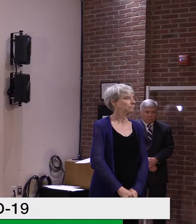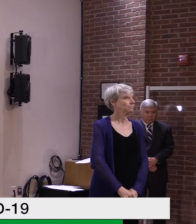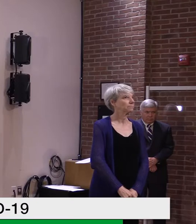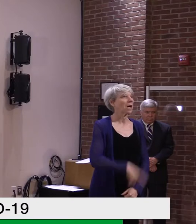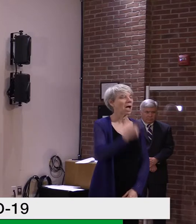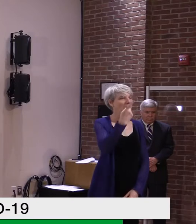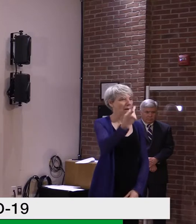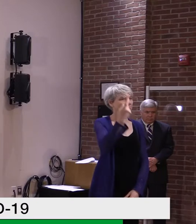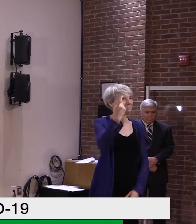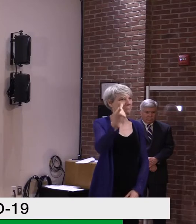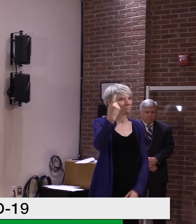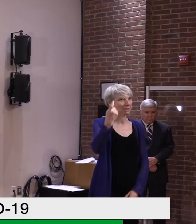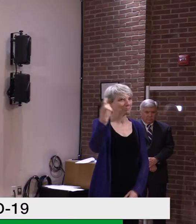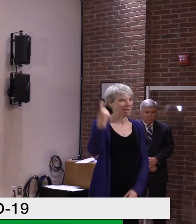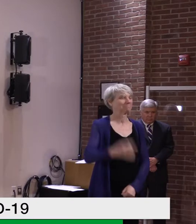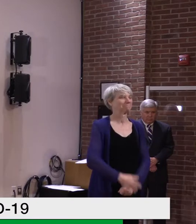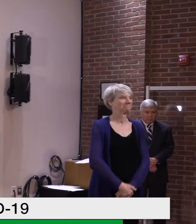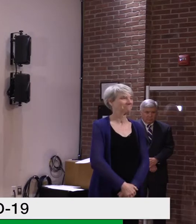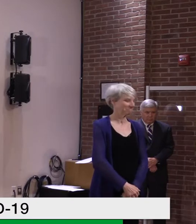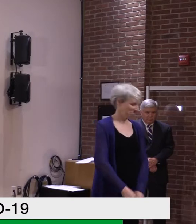He's walking in the room right now.